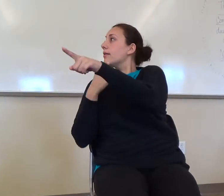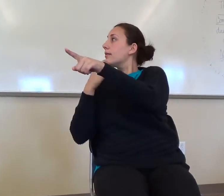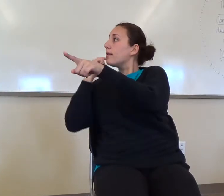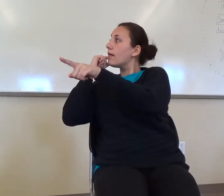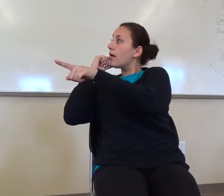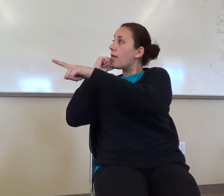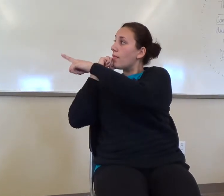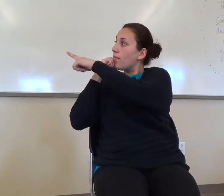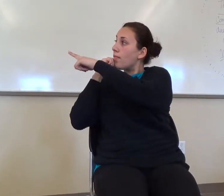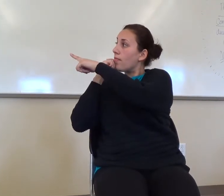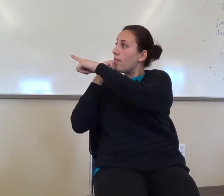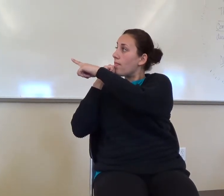what we need to talk about.